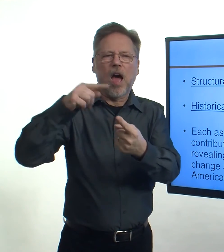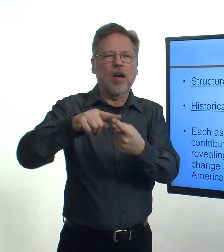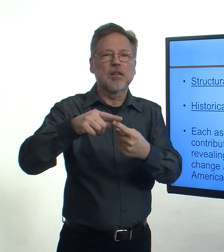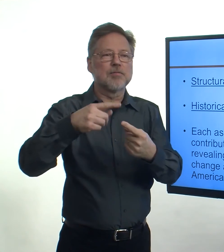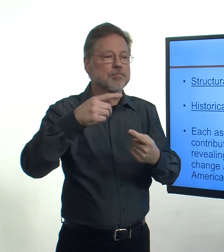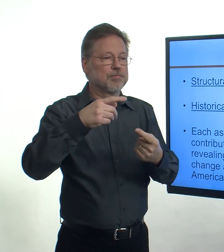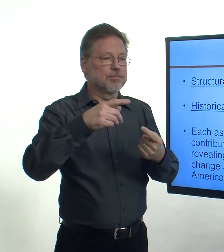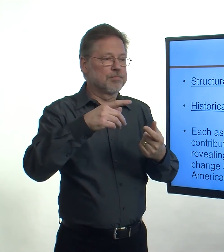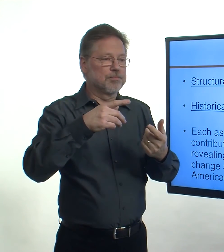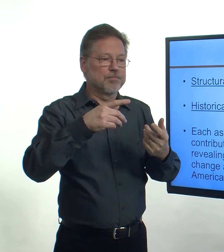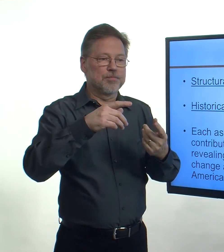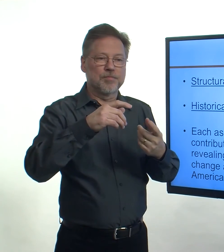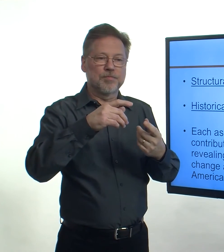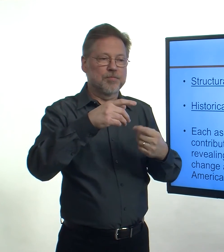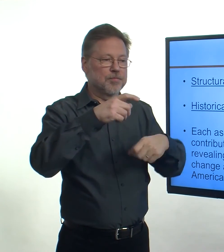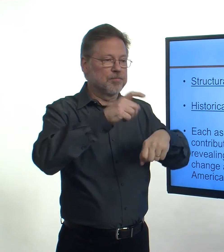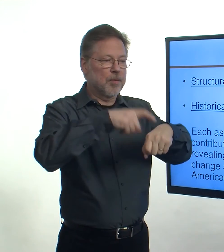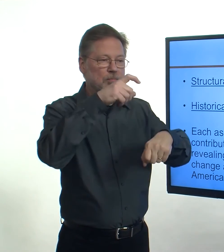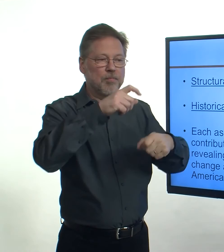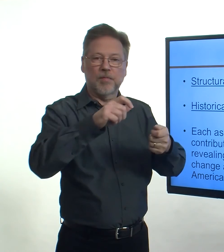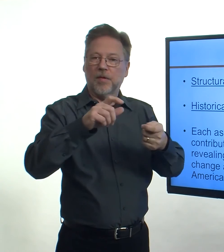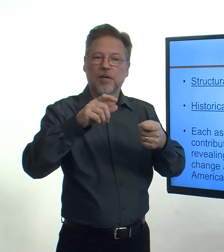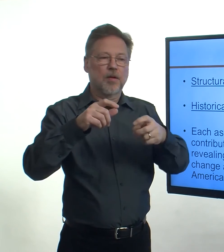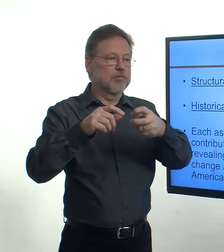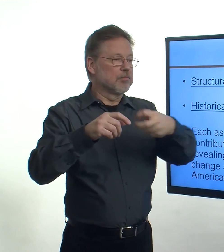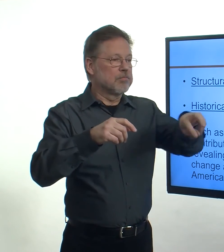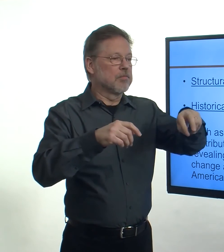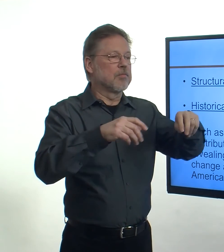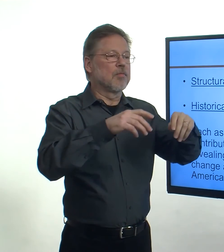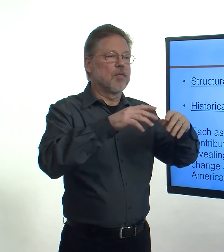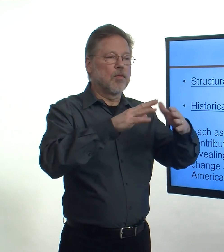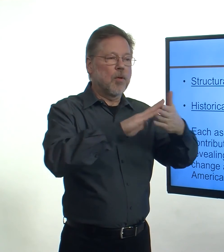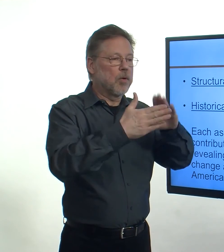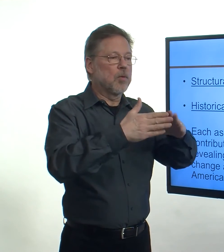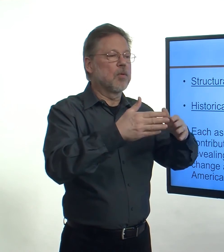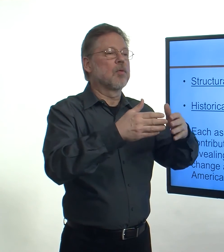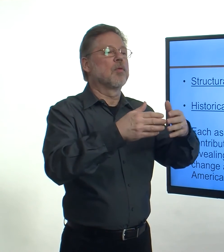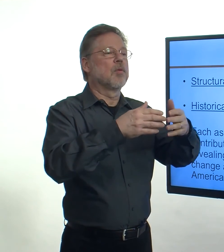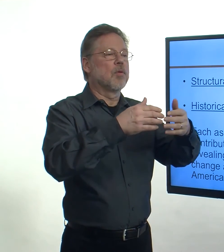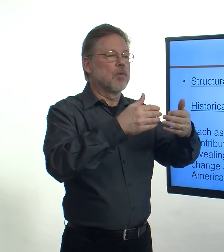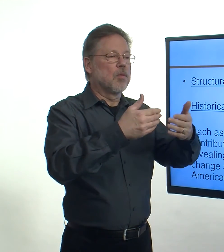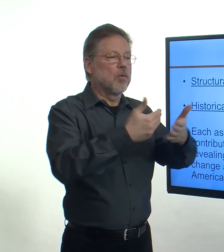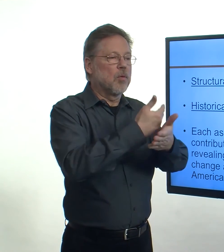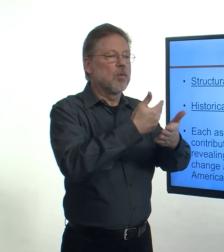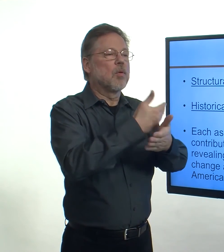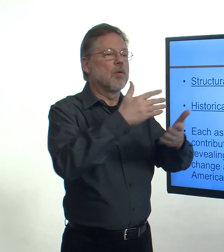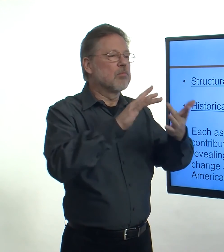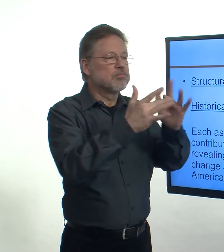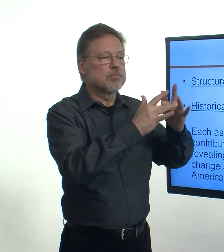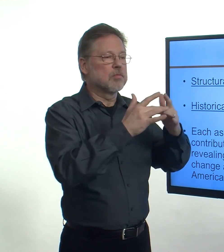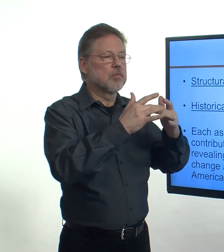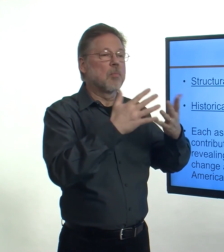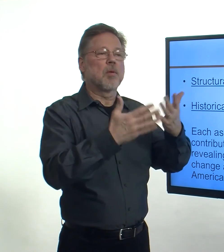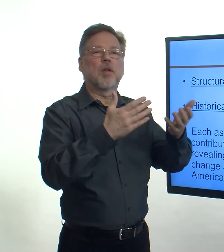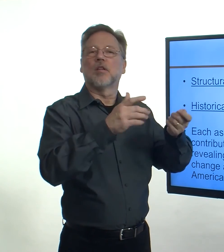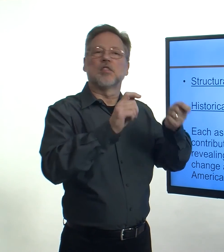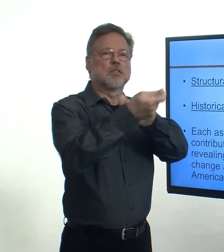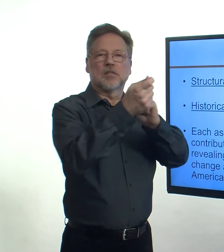and at what point the community may have come into contact with another community, thus causing